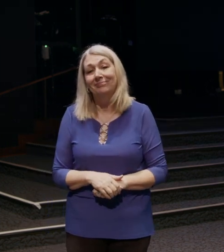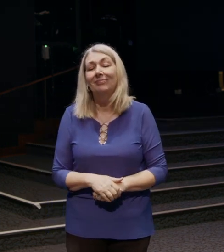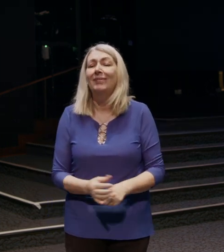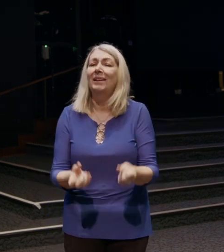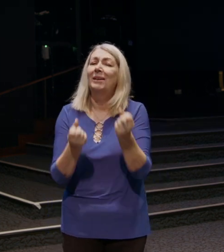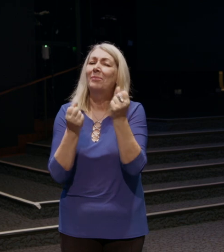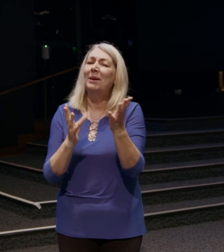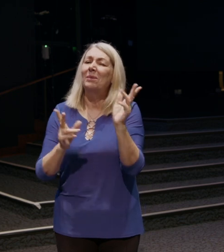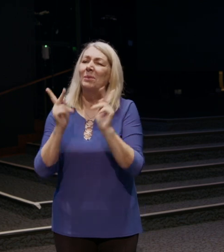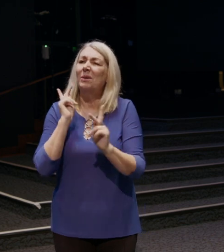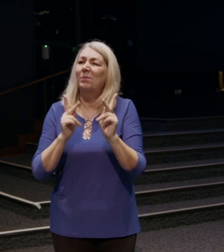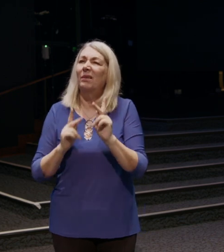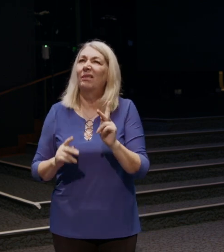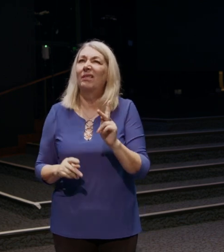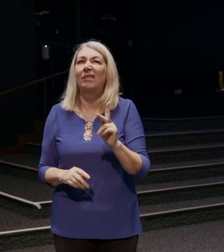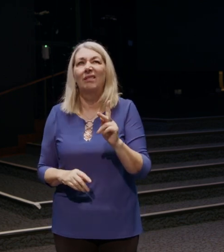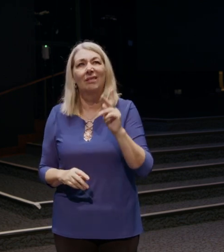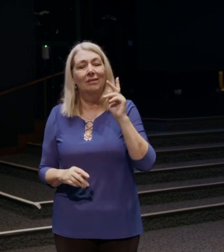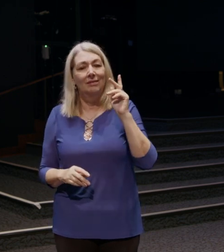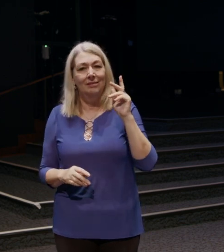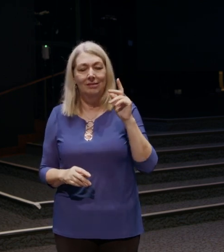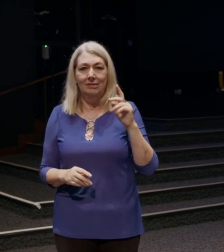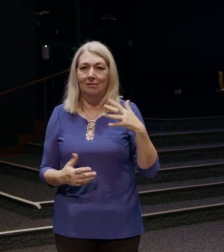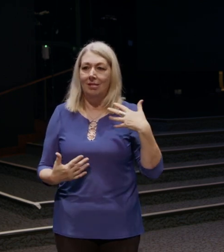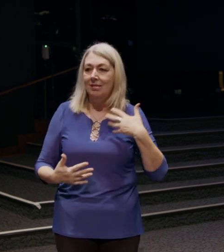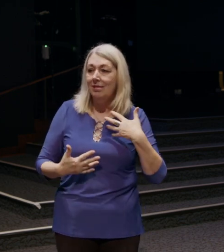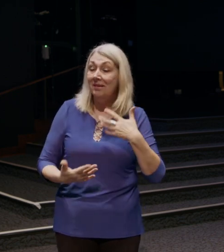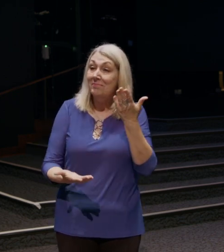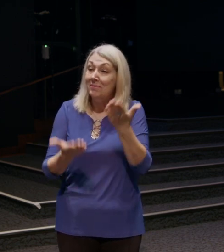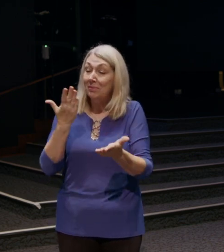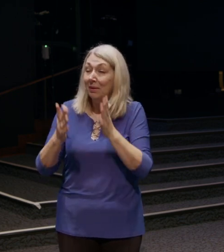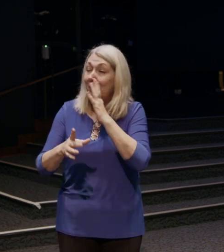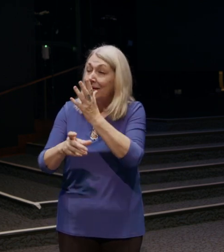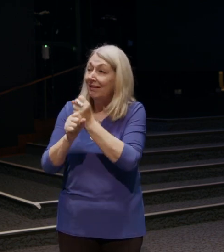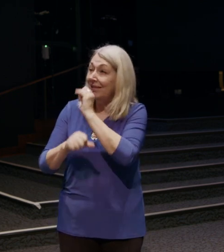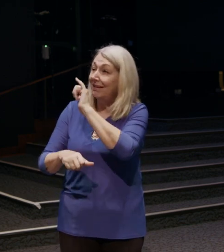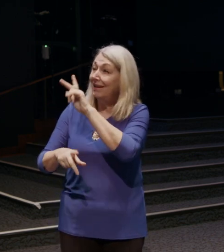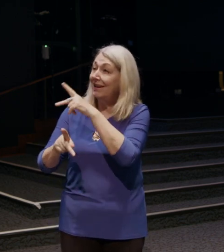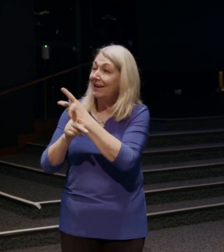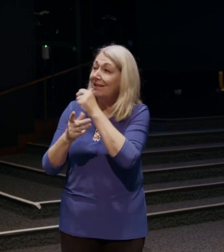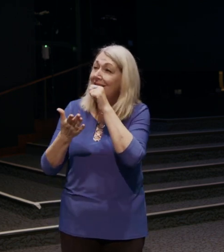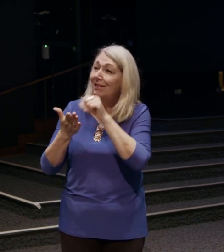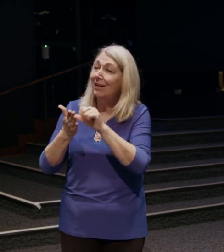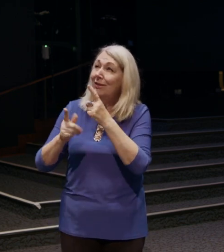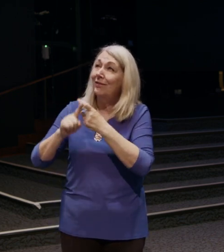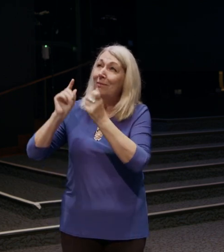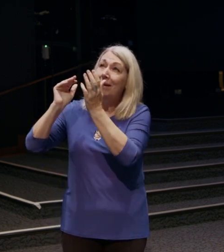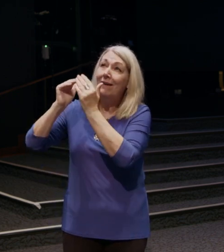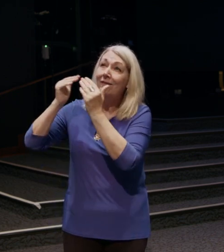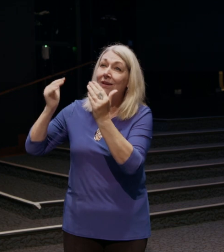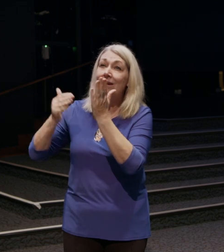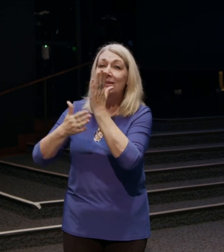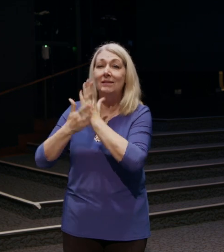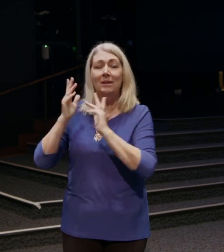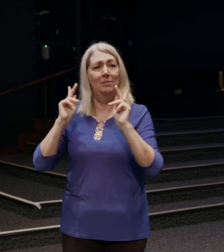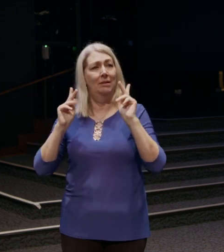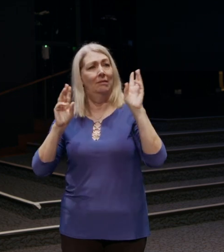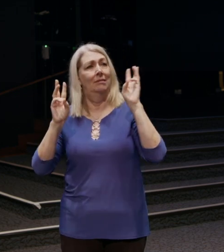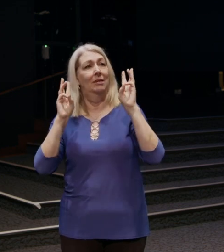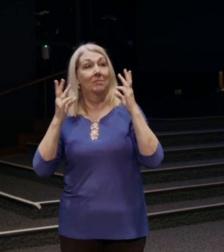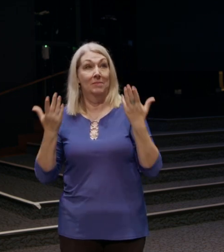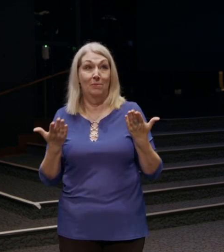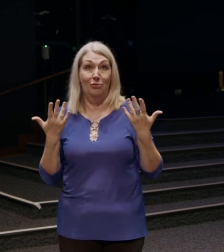Many fear receiving such a letter. Many worry that they already